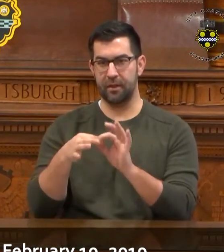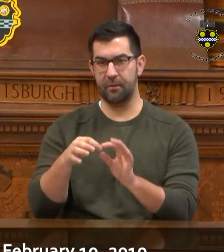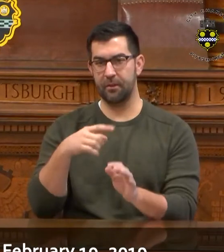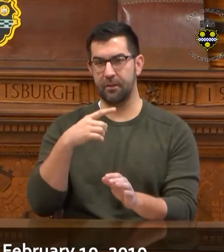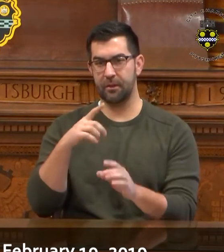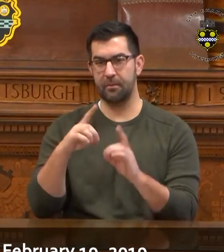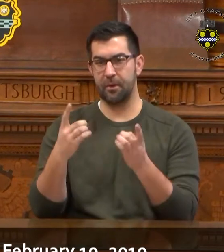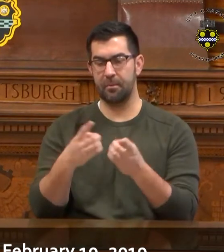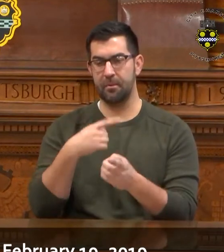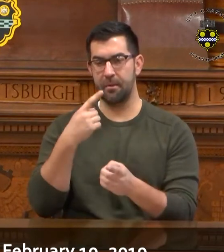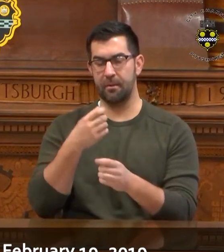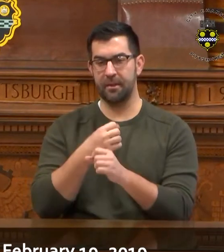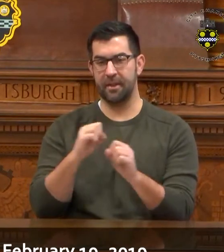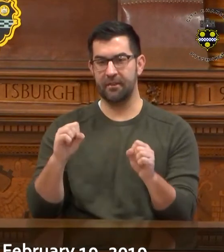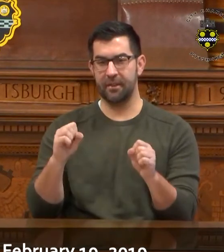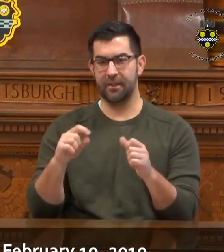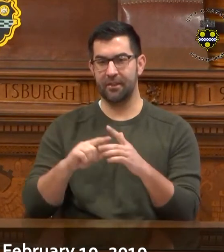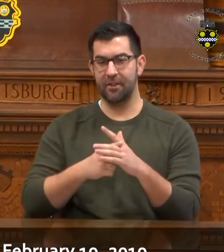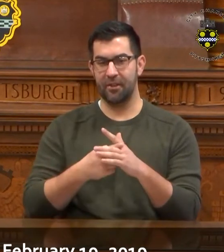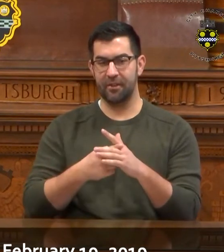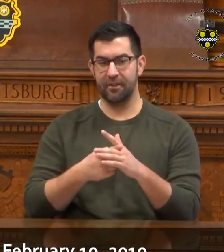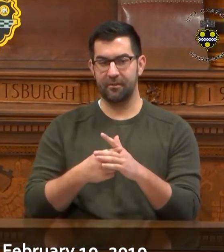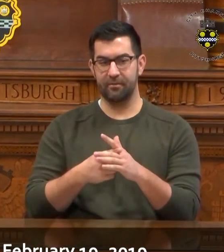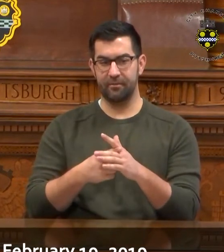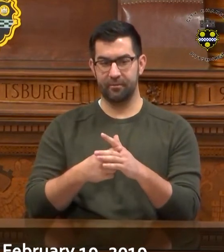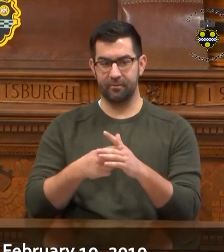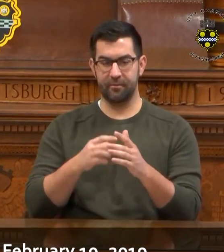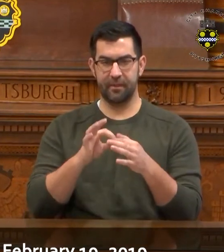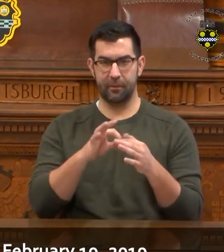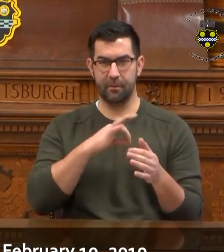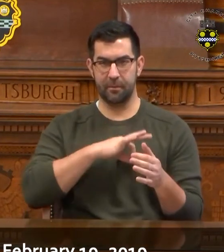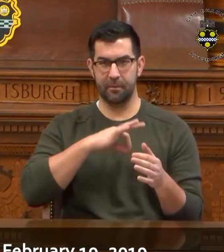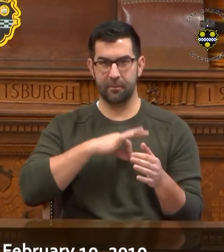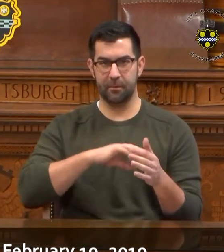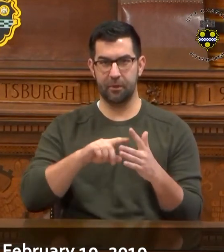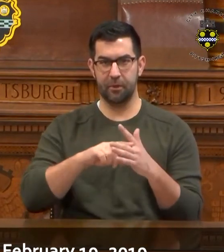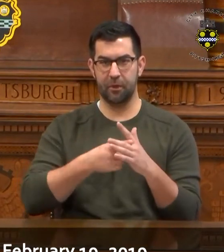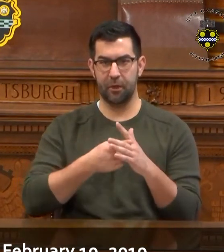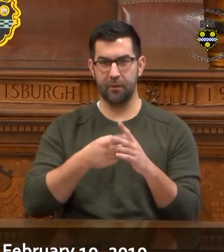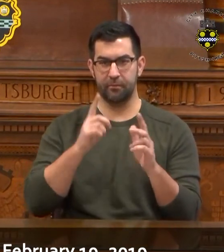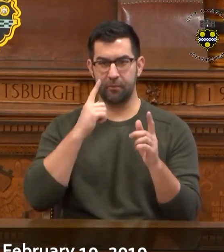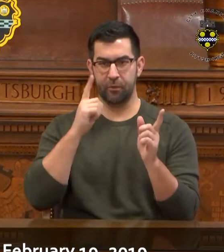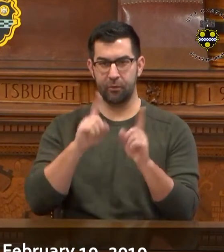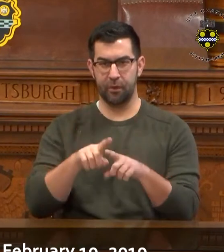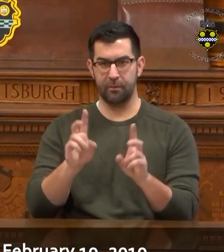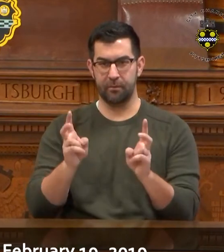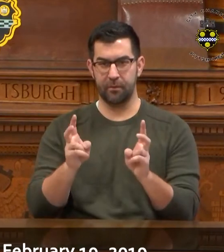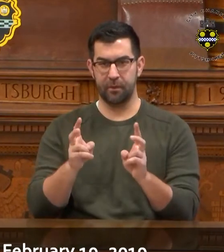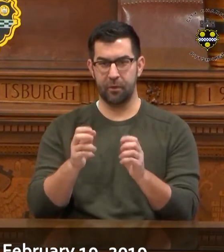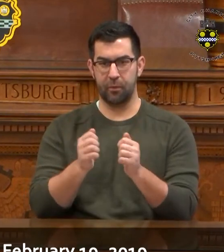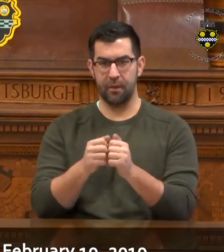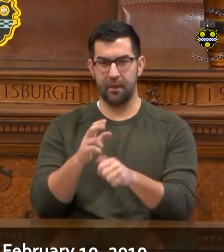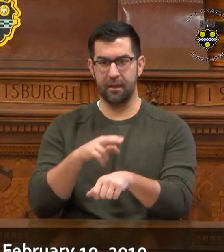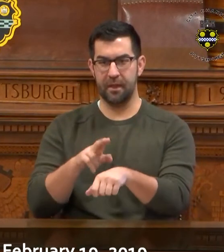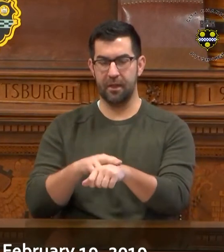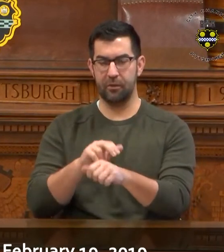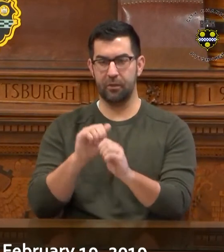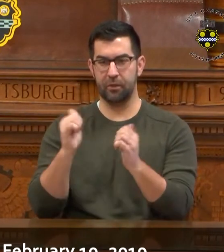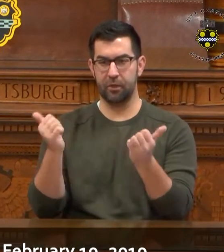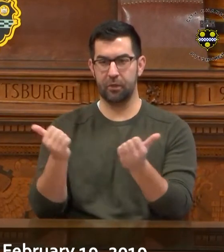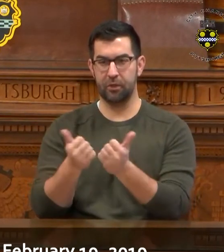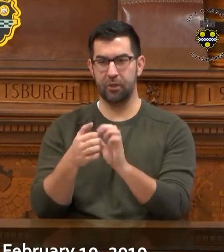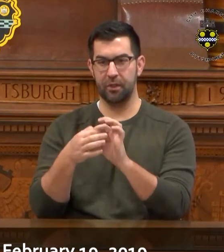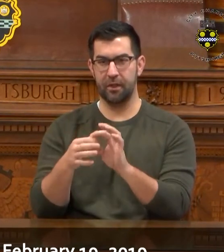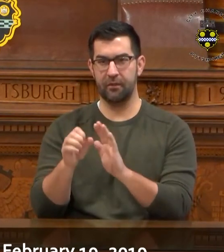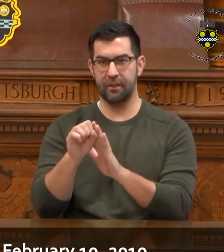Department of Public Safety to enter on behalf of the City of Pittsburgh into an agreement with the National Association